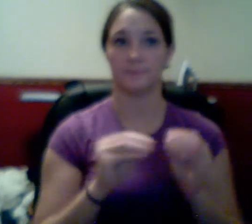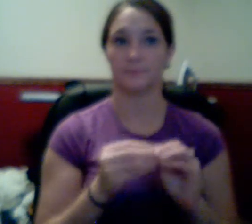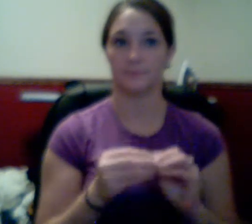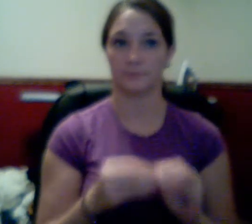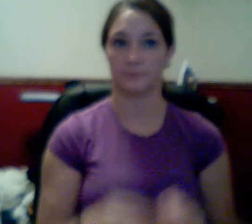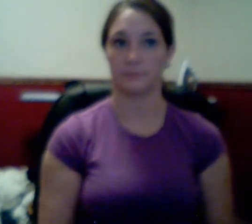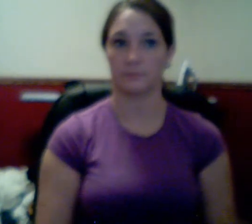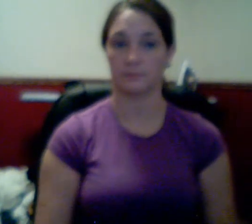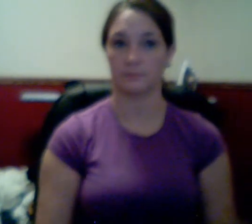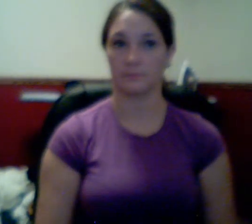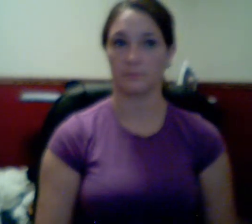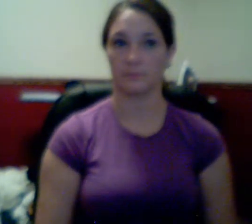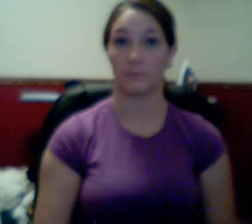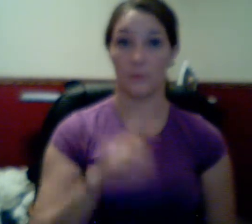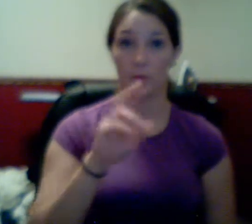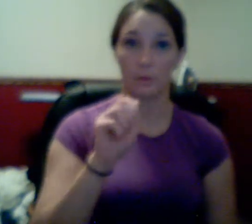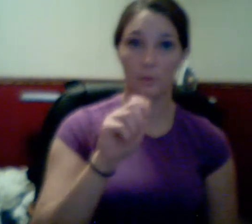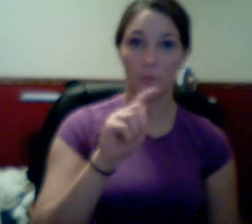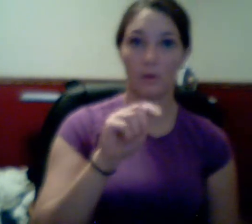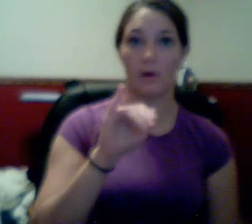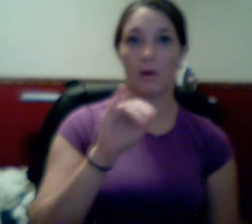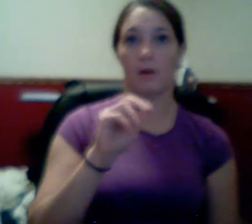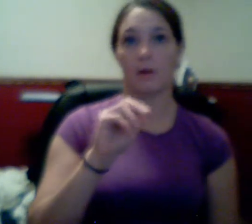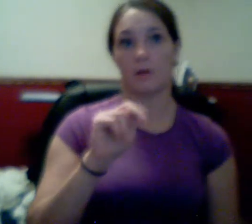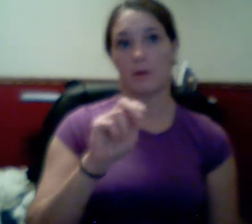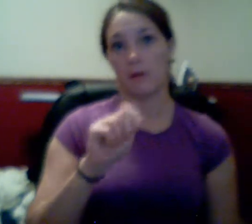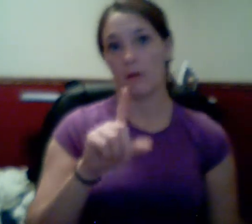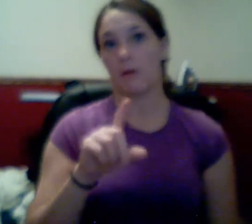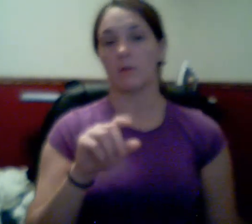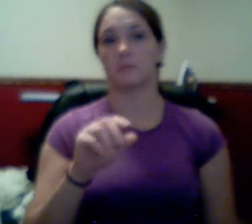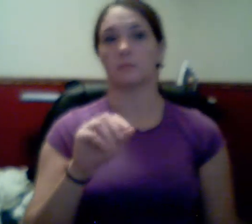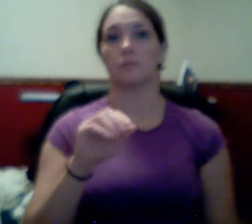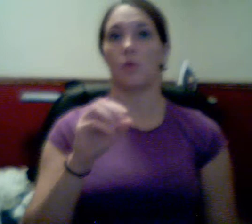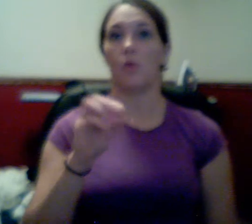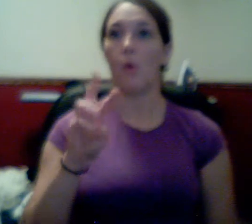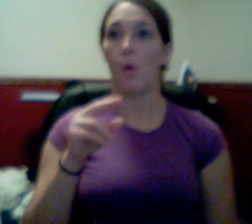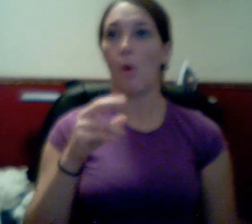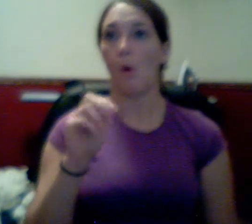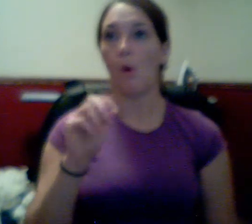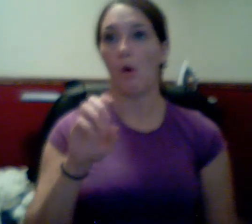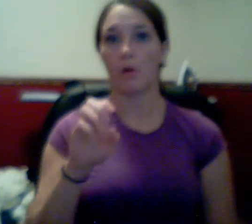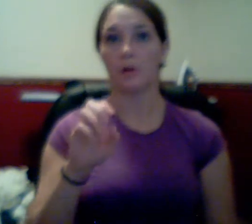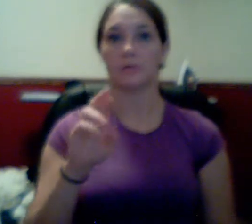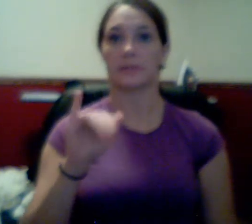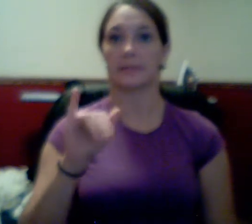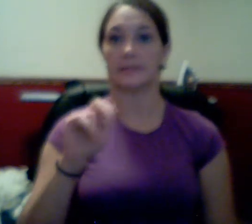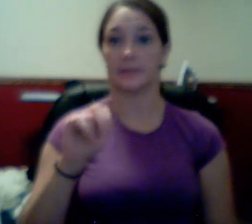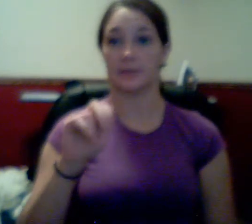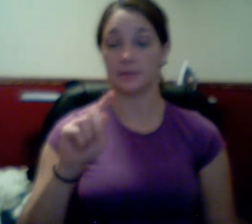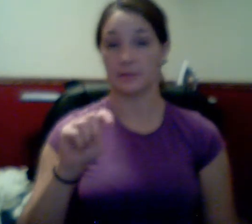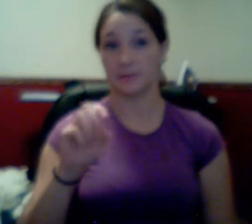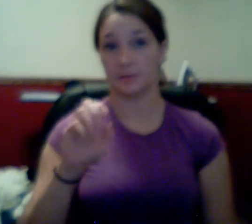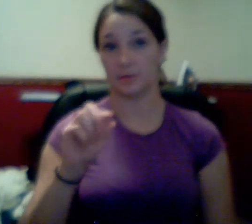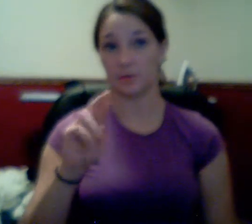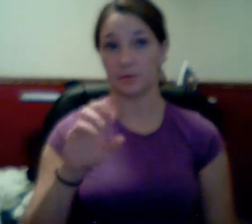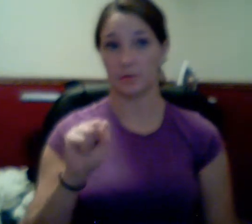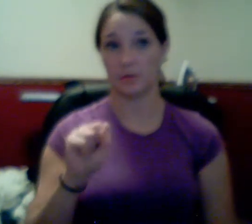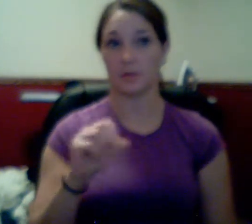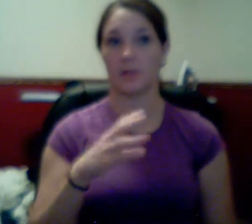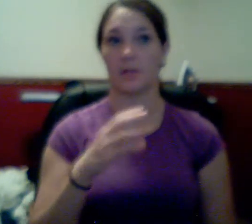So far we've looked at quite a few numbers: natural numbers, whole numbers, integers, and the rational numbers. There's